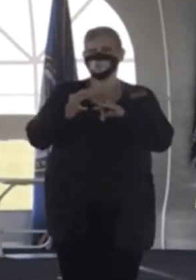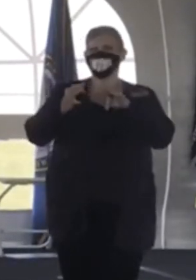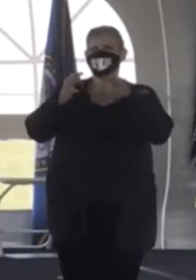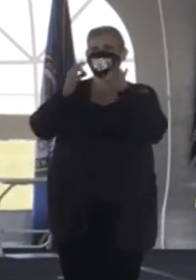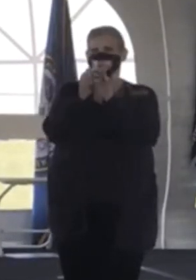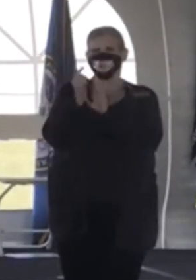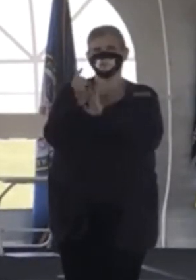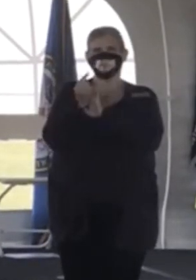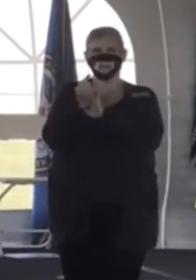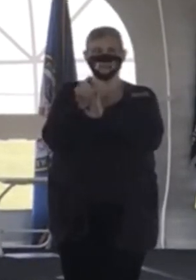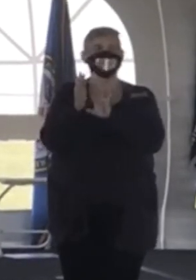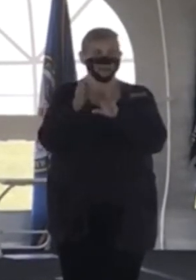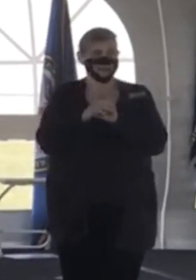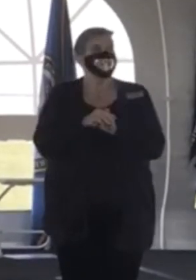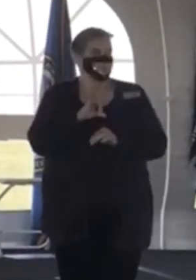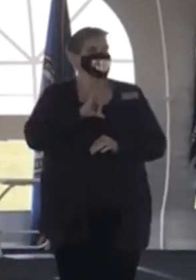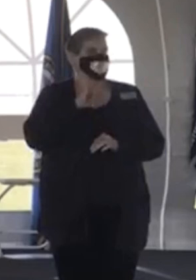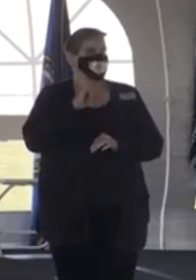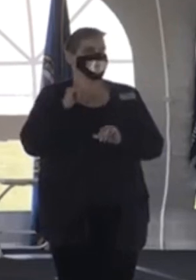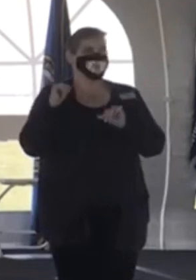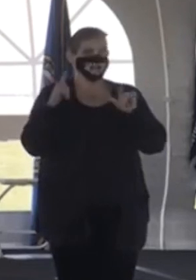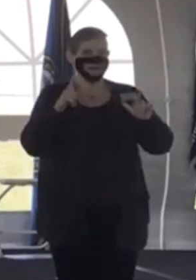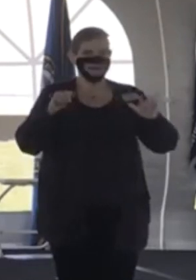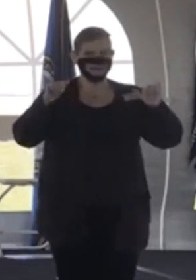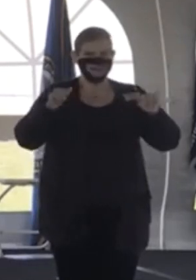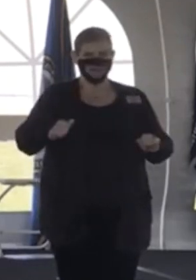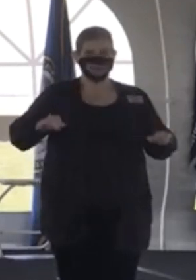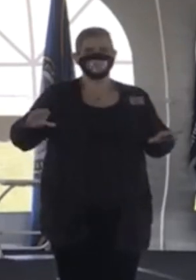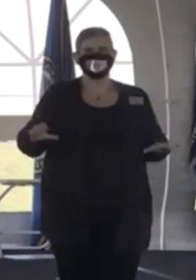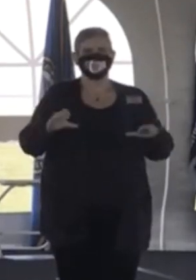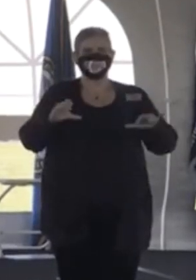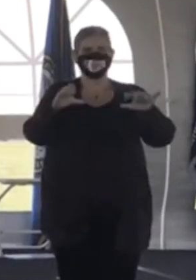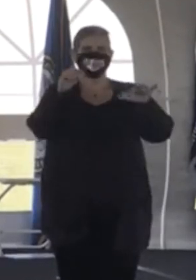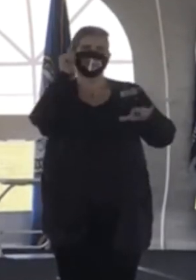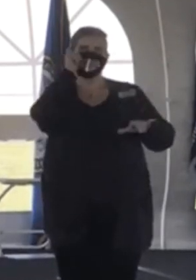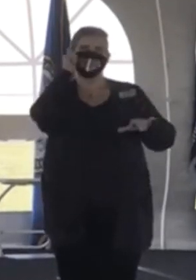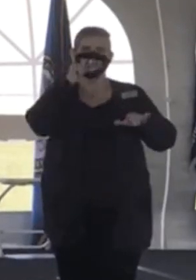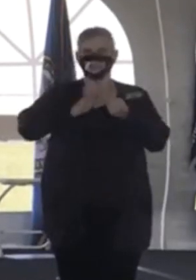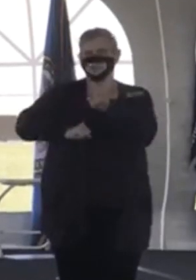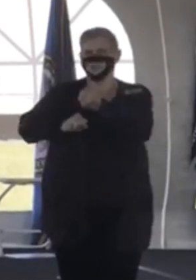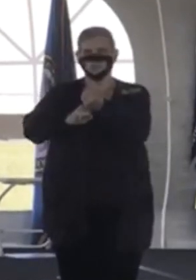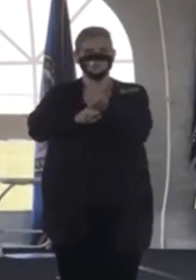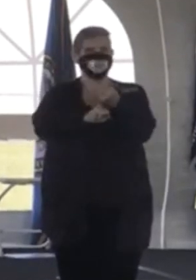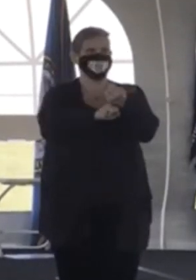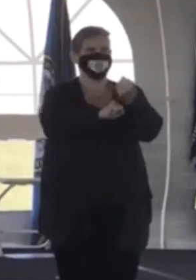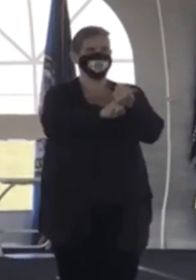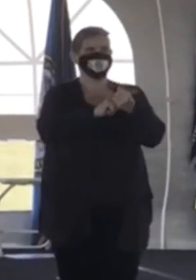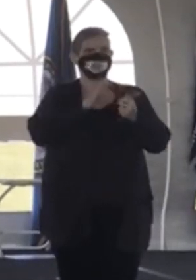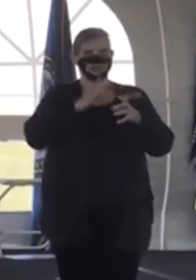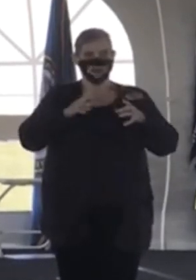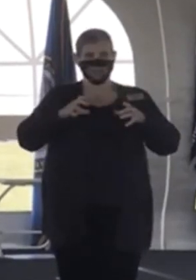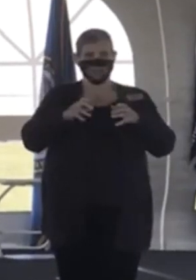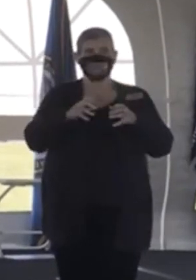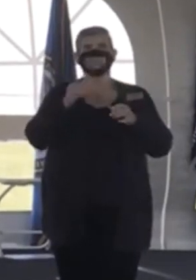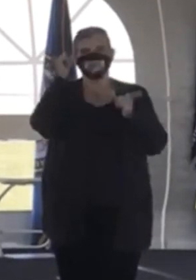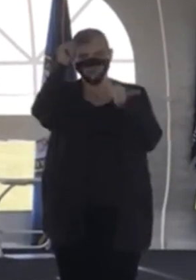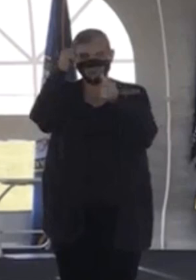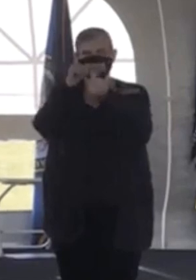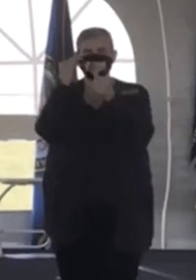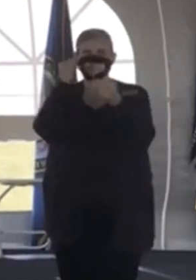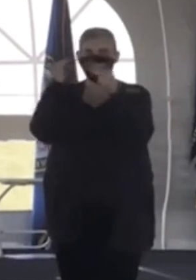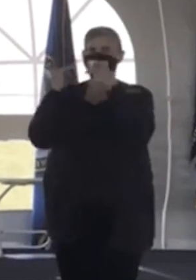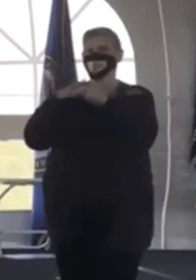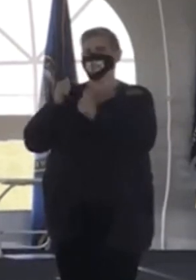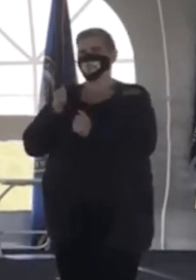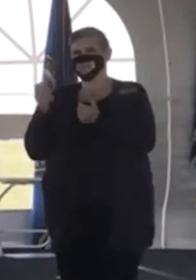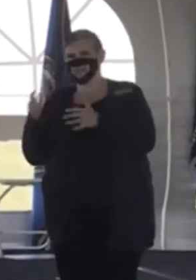moment, and proud of all that we are able to do every day to help to support and remember our veterans and those who have